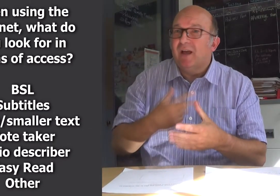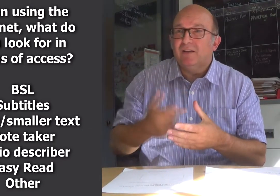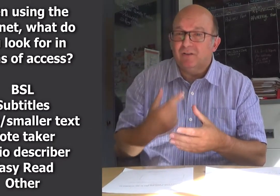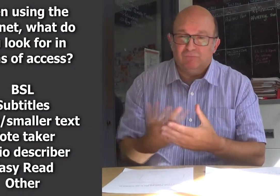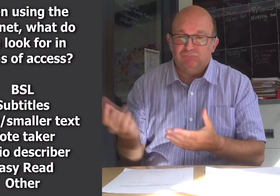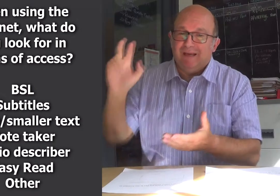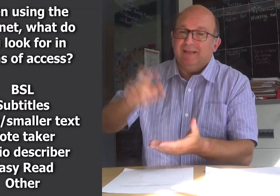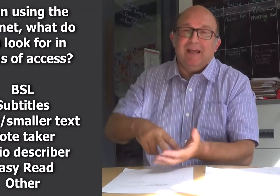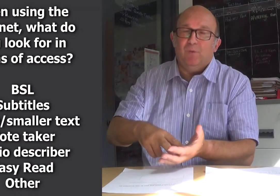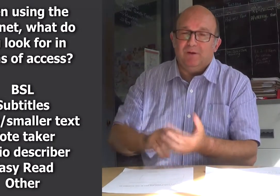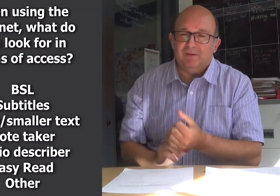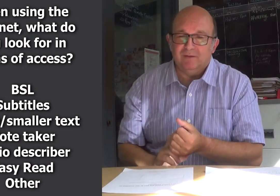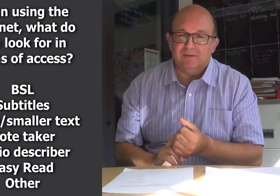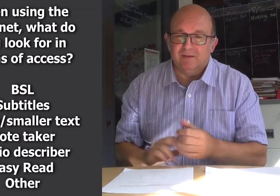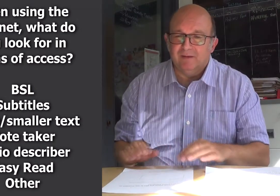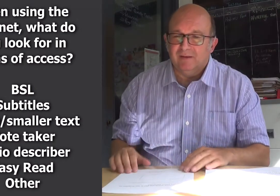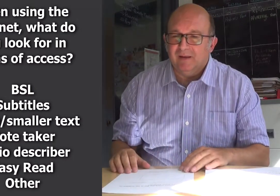any other, write it down.